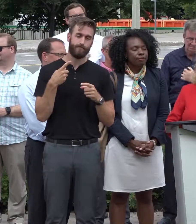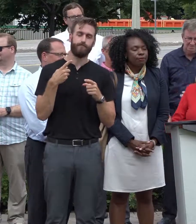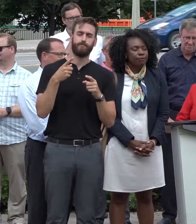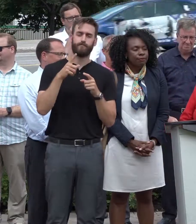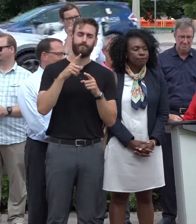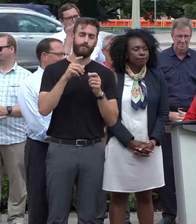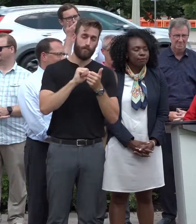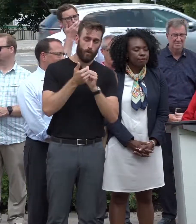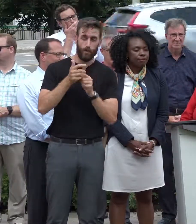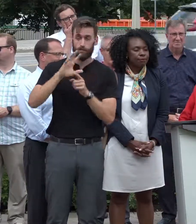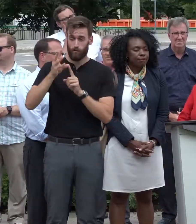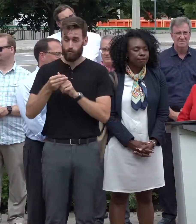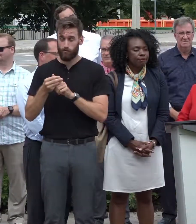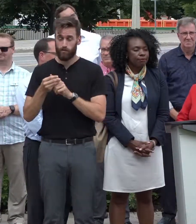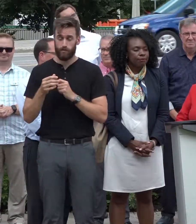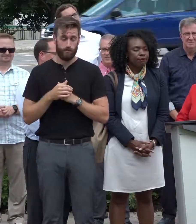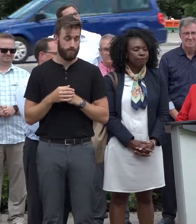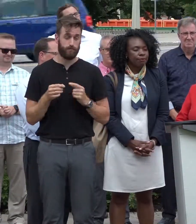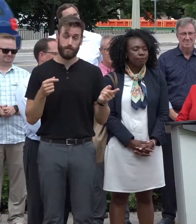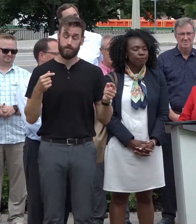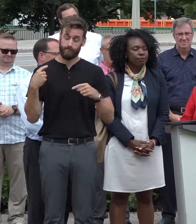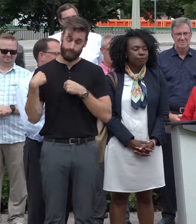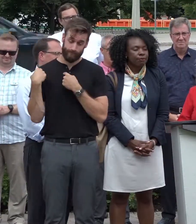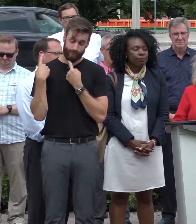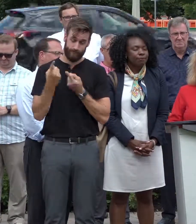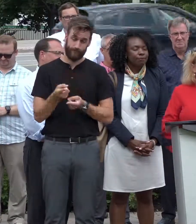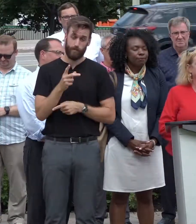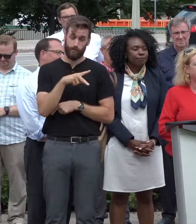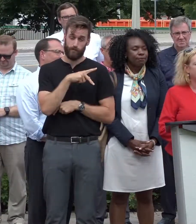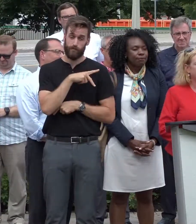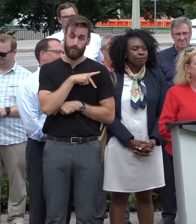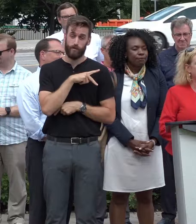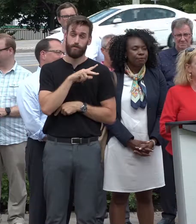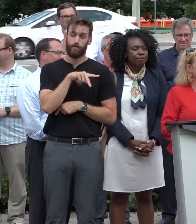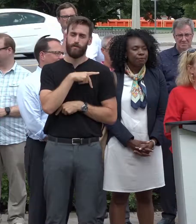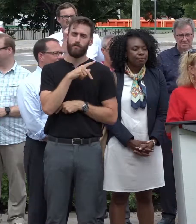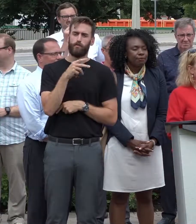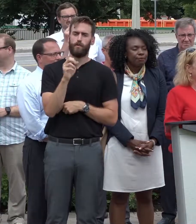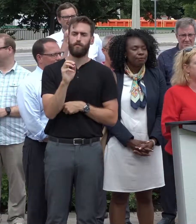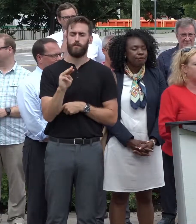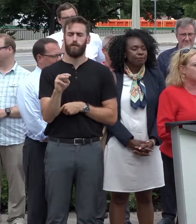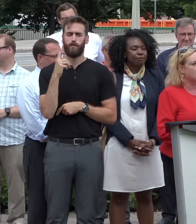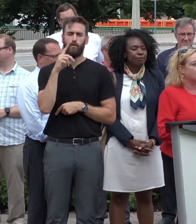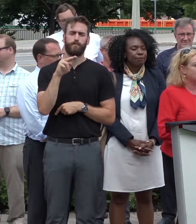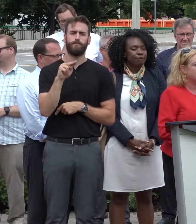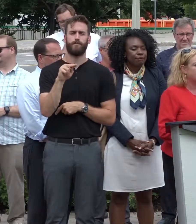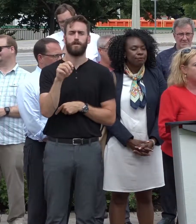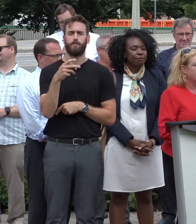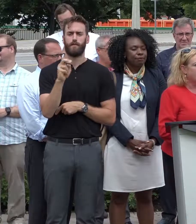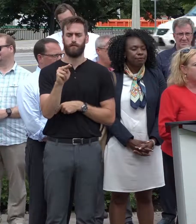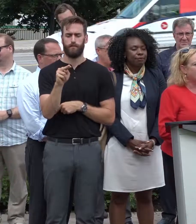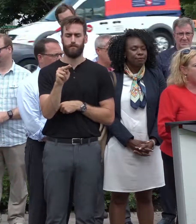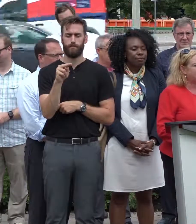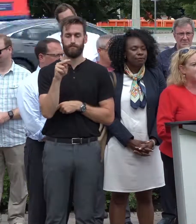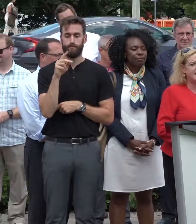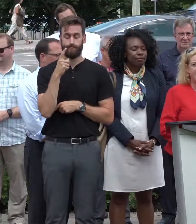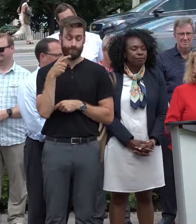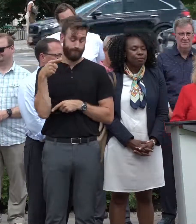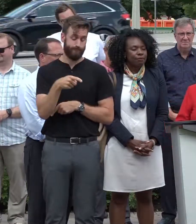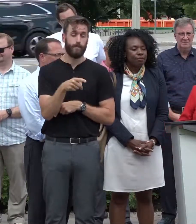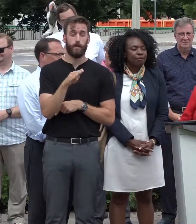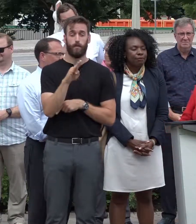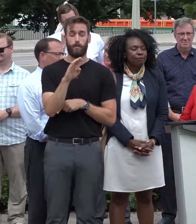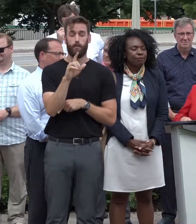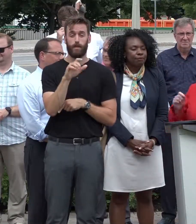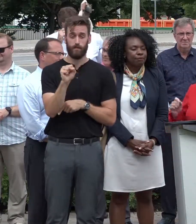sport, but I'm the long-serving member of provincial parliament for Nepean, the community of Bell's Corners. And I have to say,